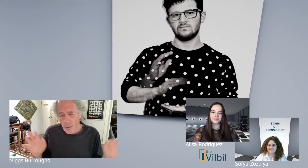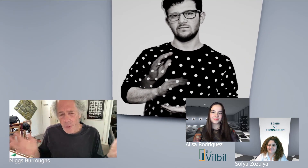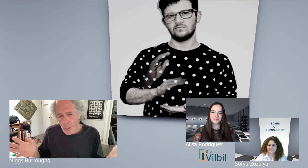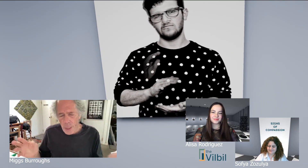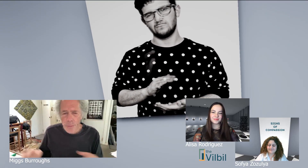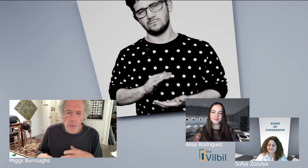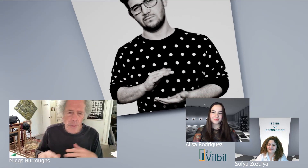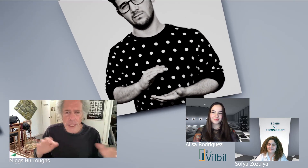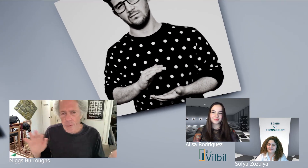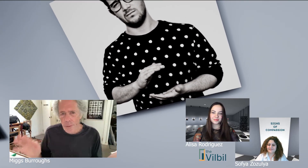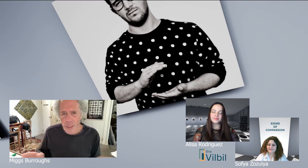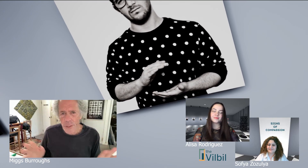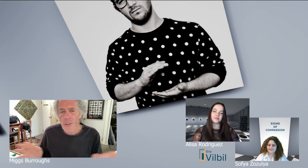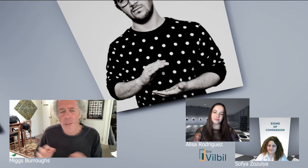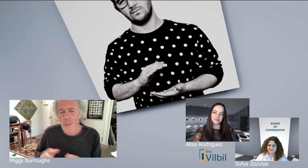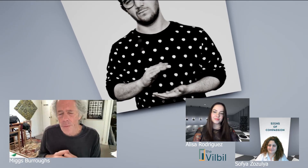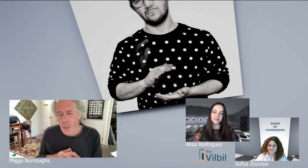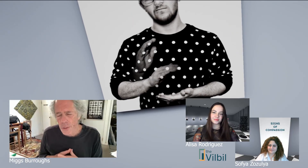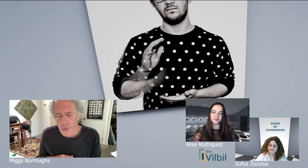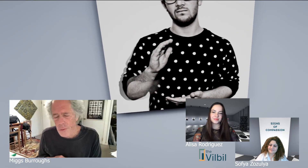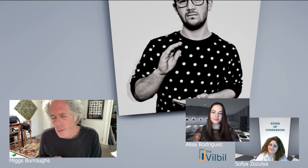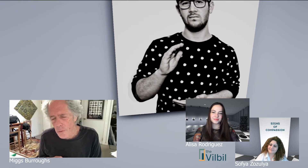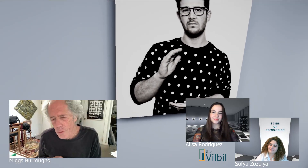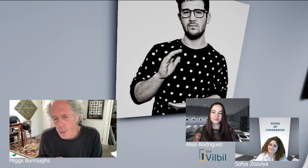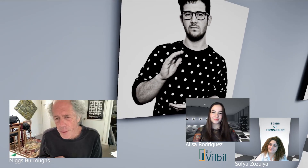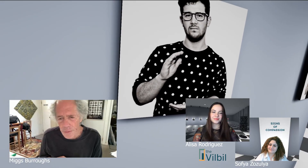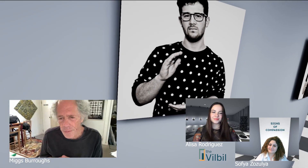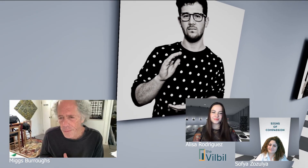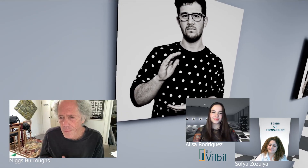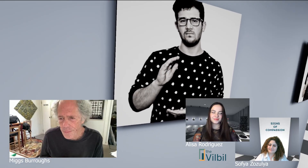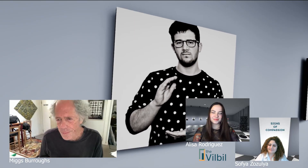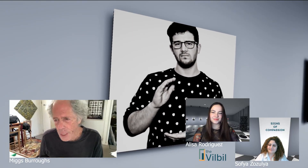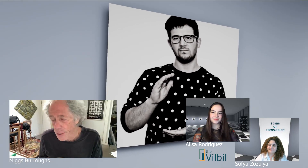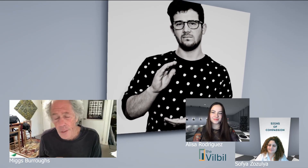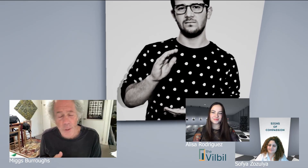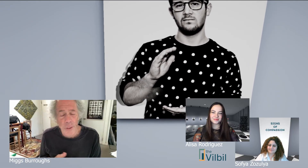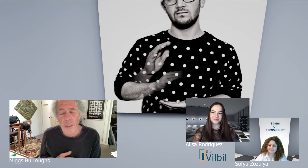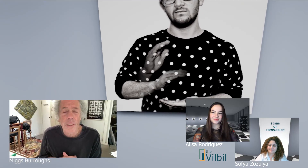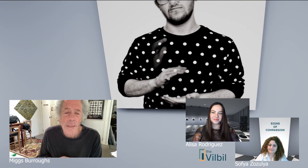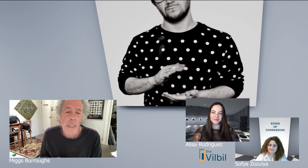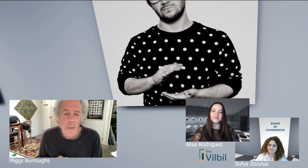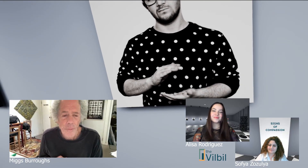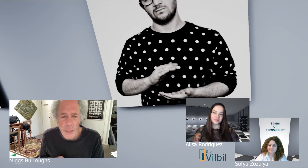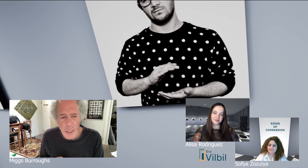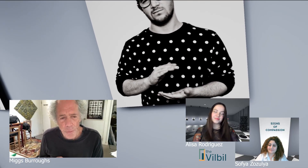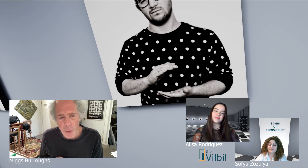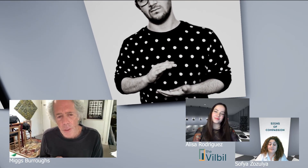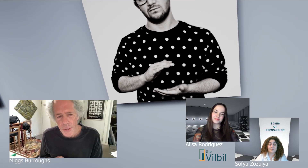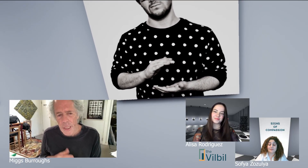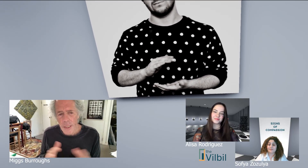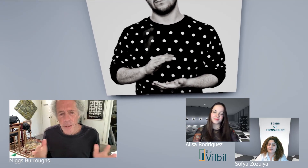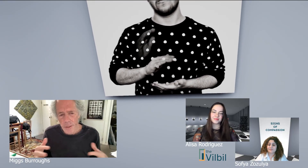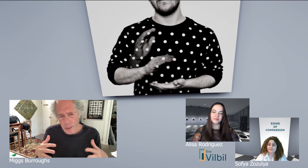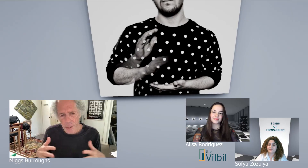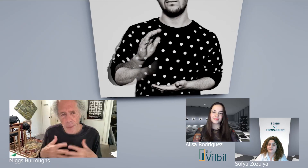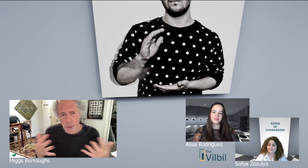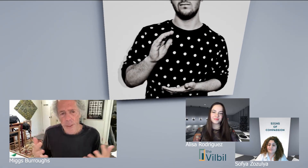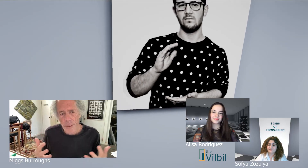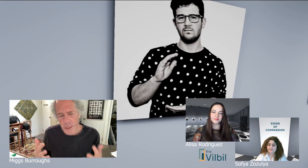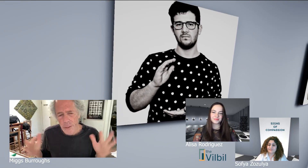30 people. I had to arrange to do the pictures over a period of a year, really, and then put it all together and make the